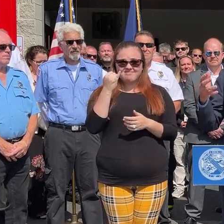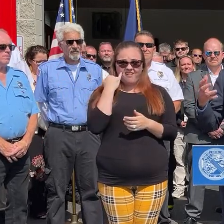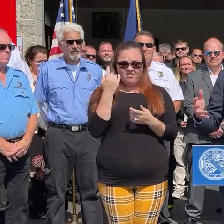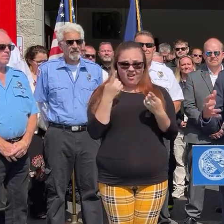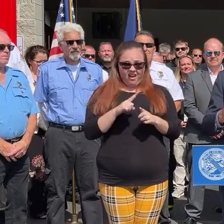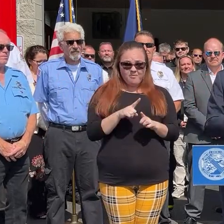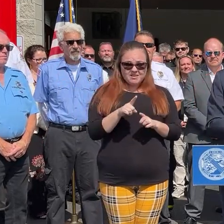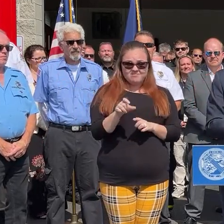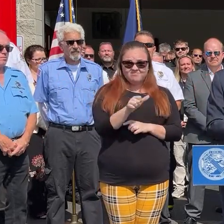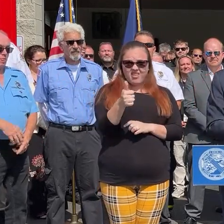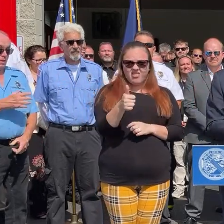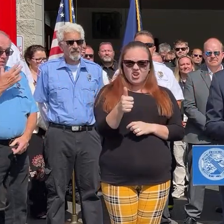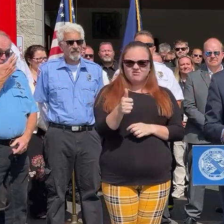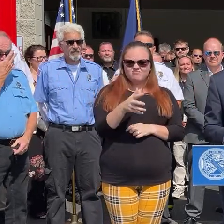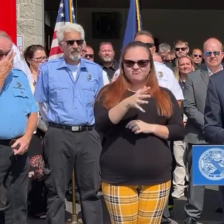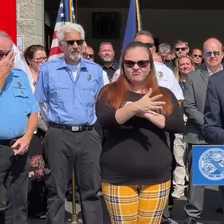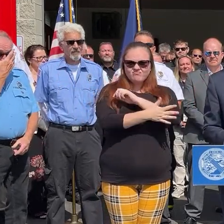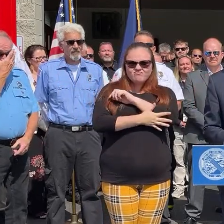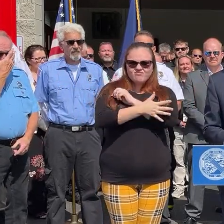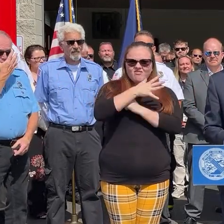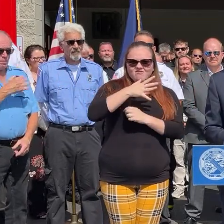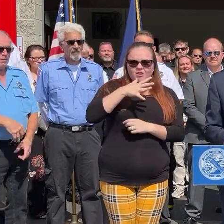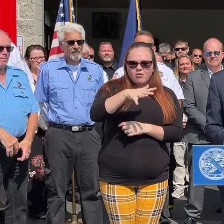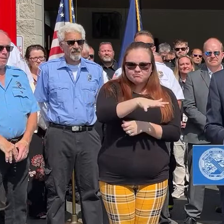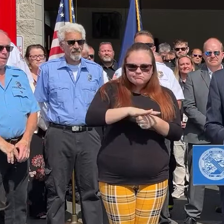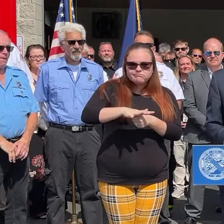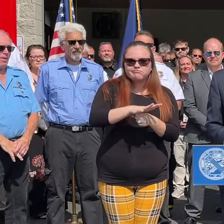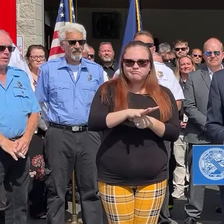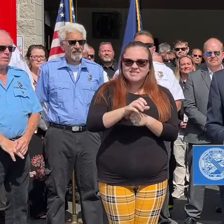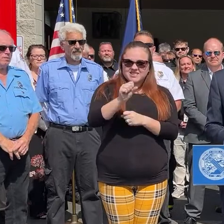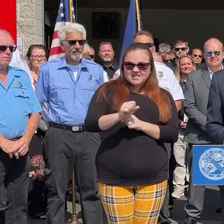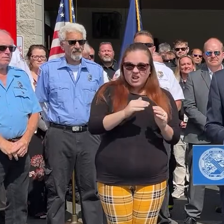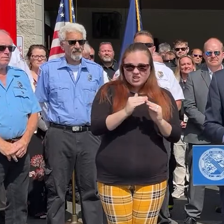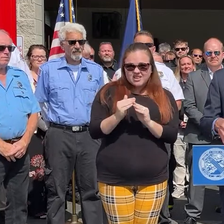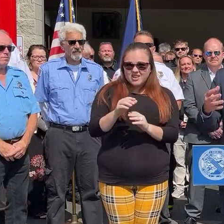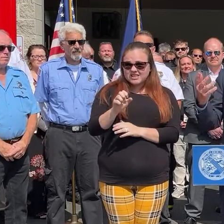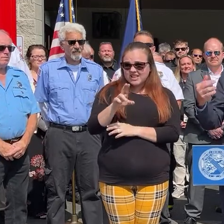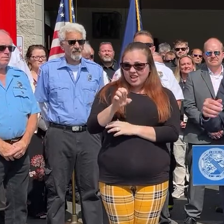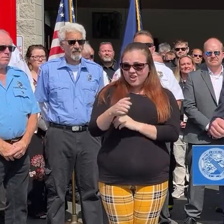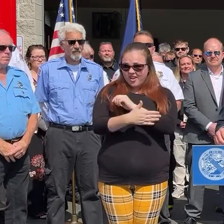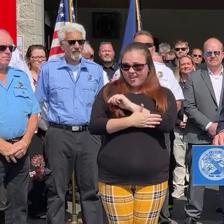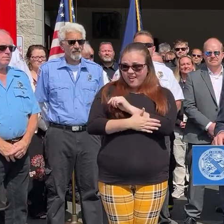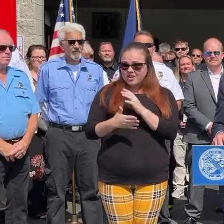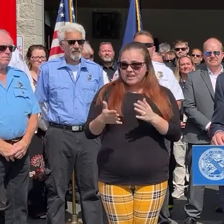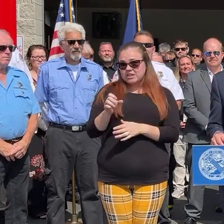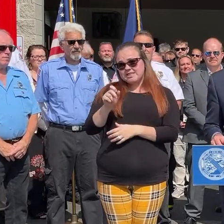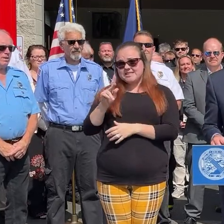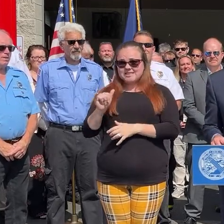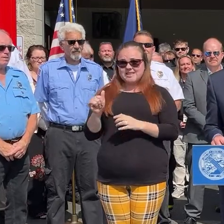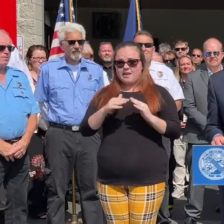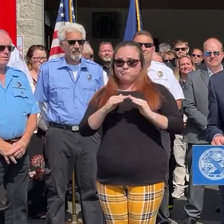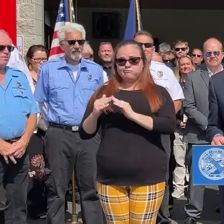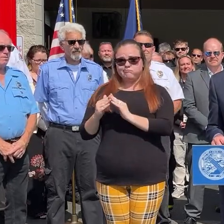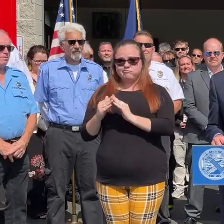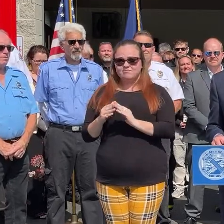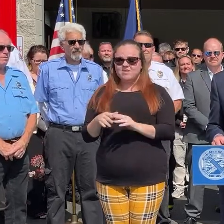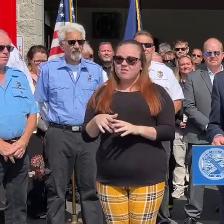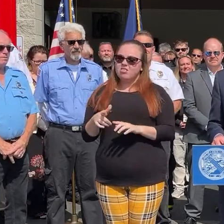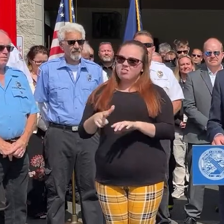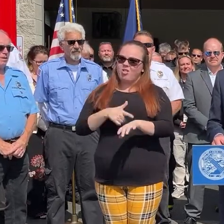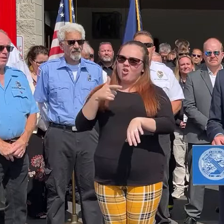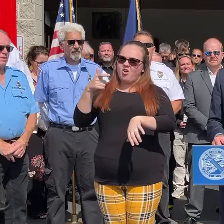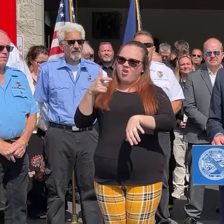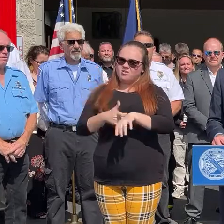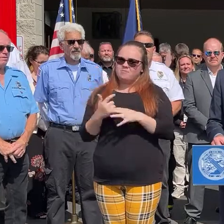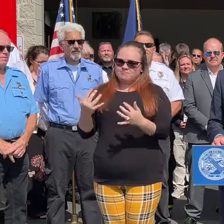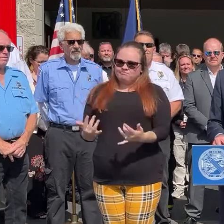our more rural communities, especially in the south towns of Erie County and here in ski country, you can wait a long